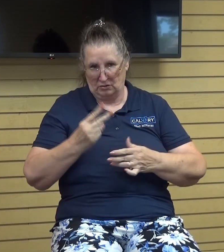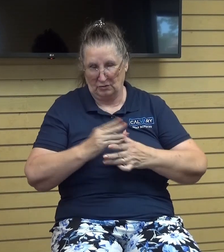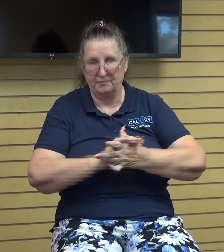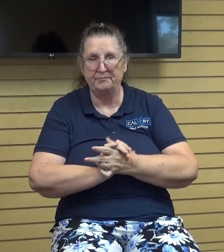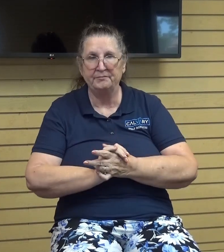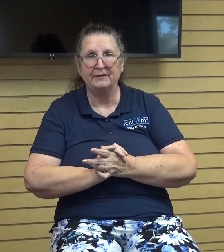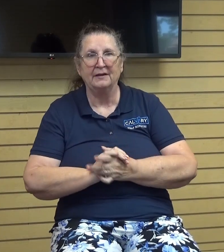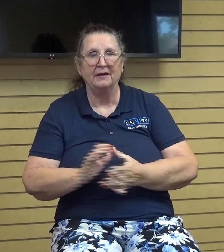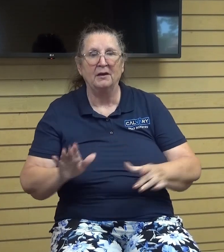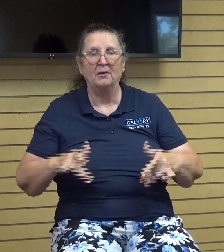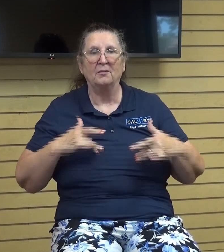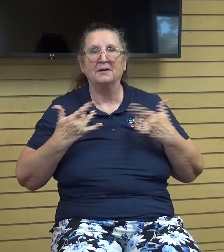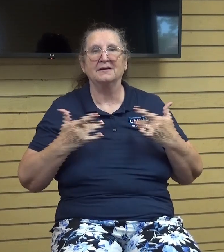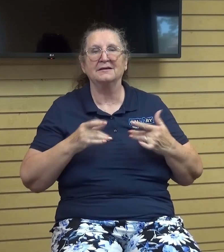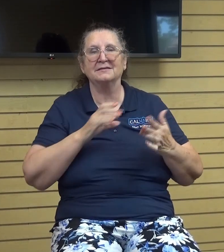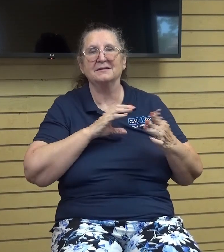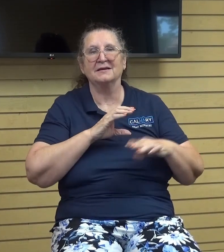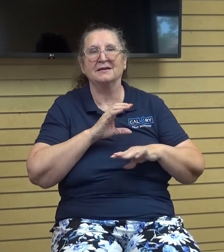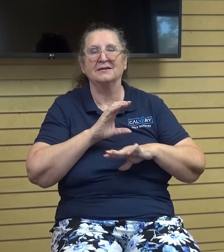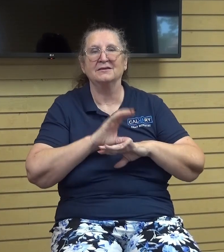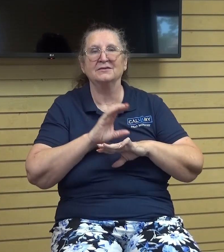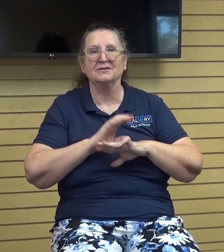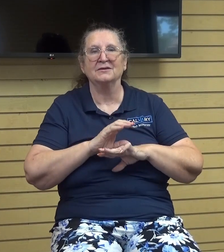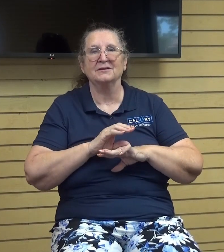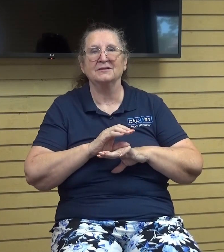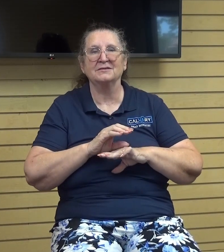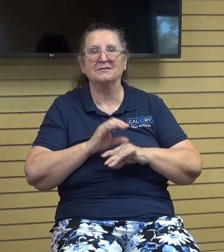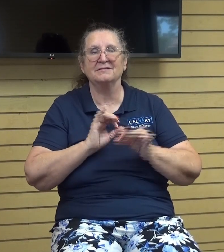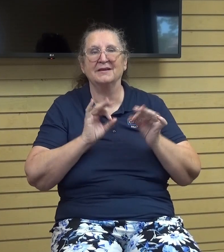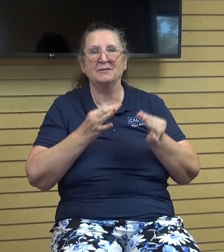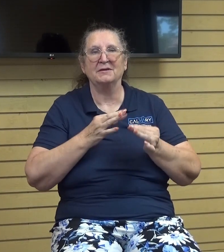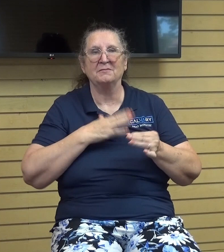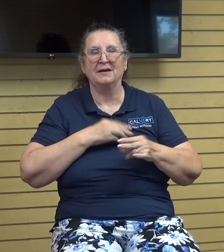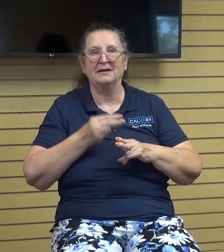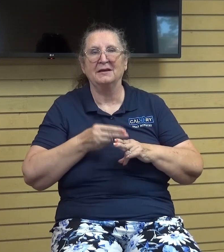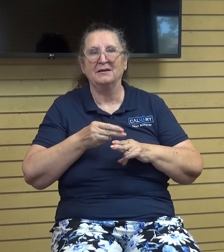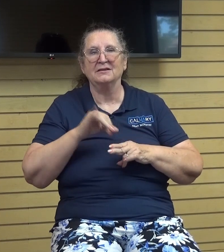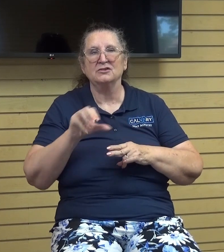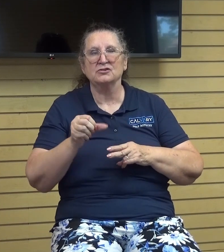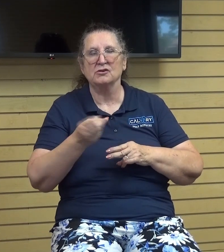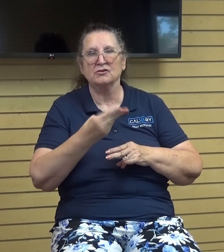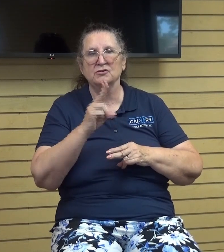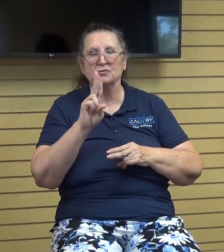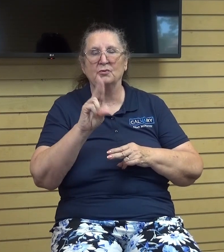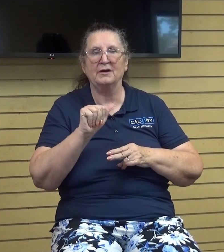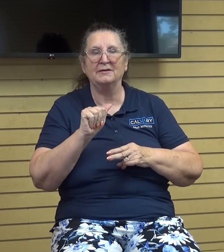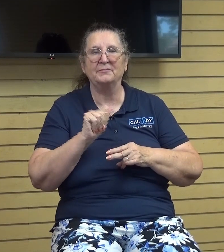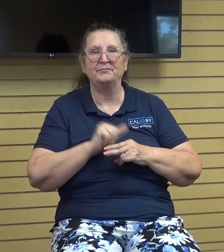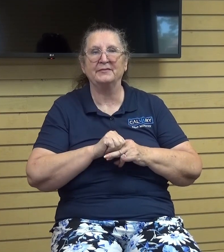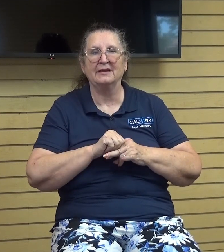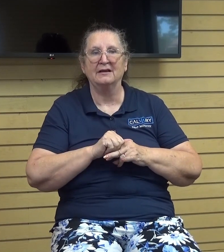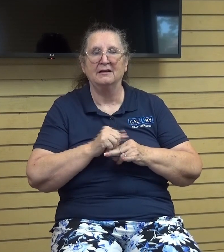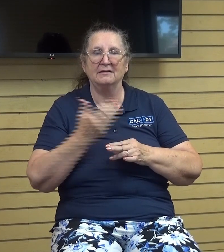What's up, church family? It's Joshua again. Last time we were here, we were going through